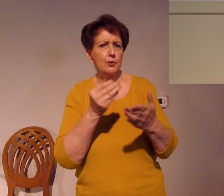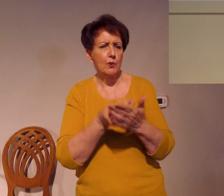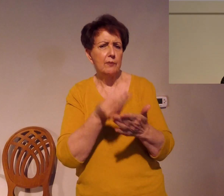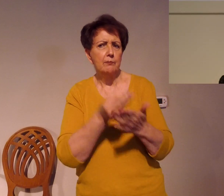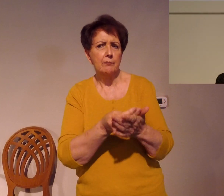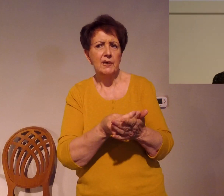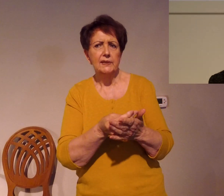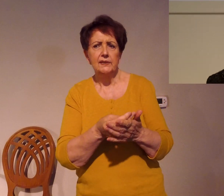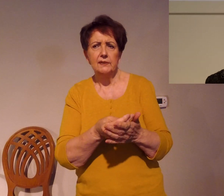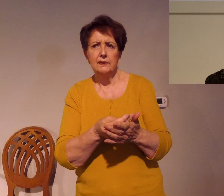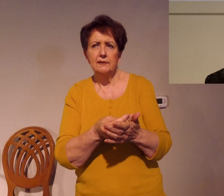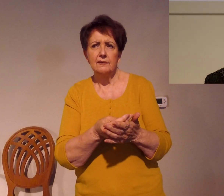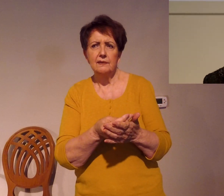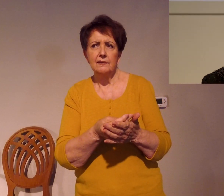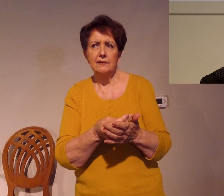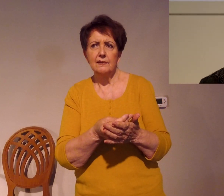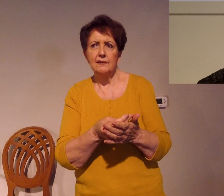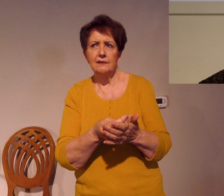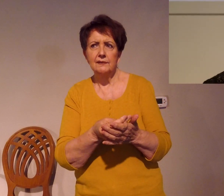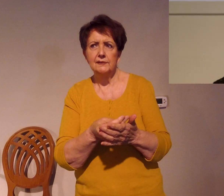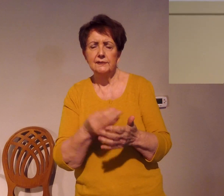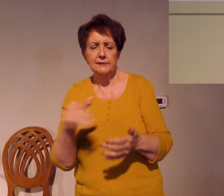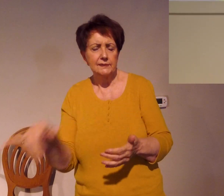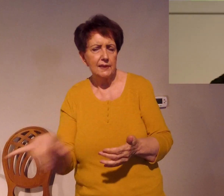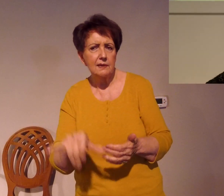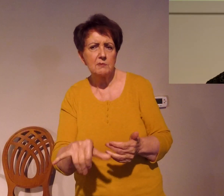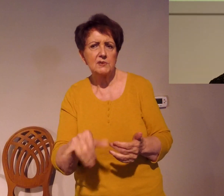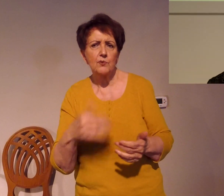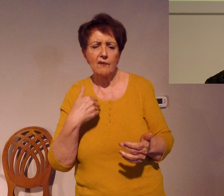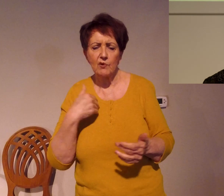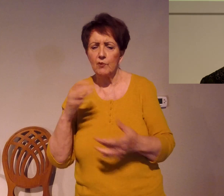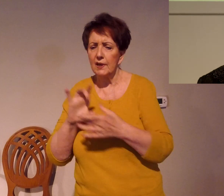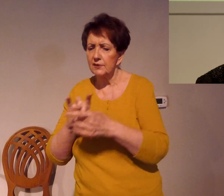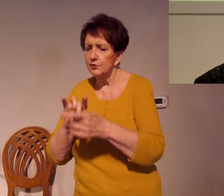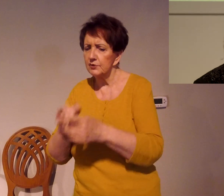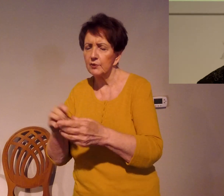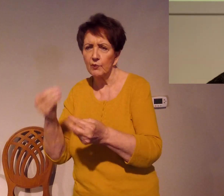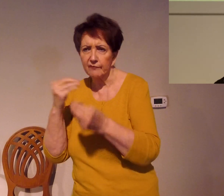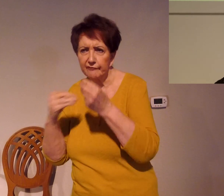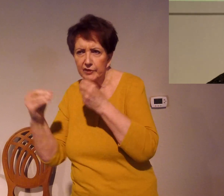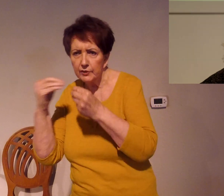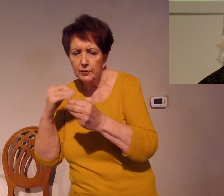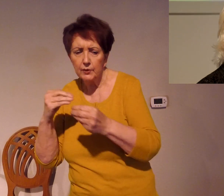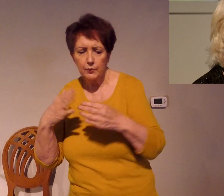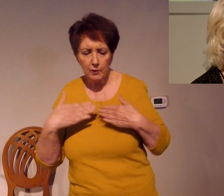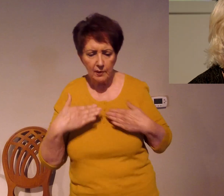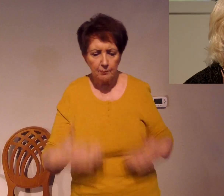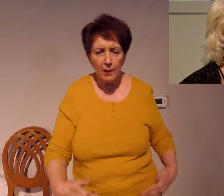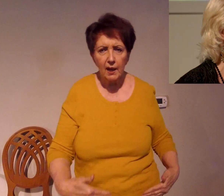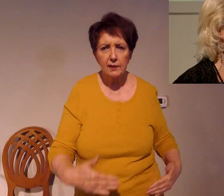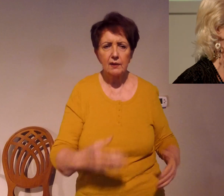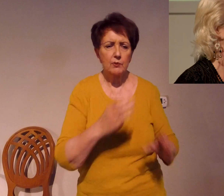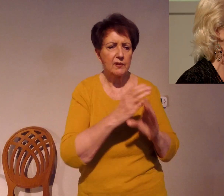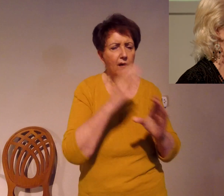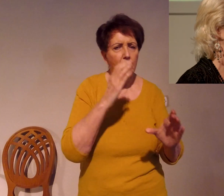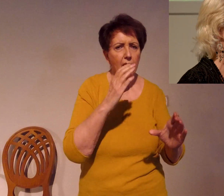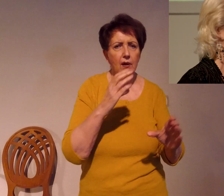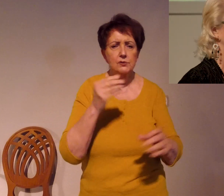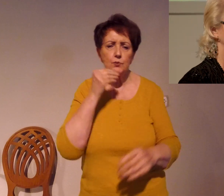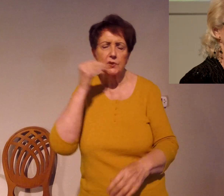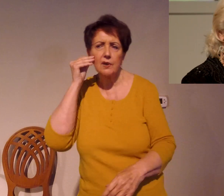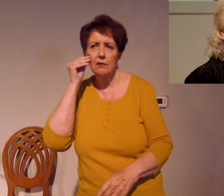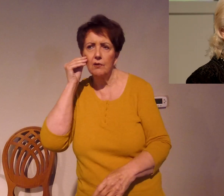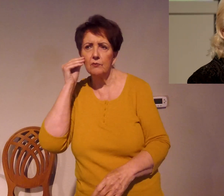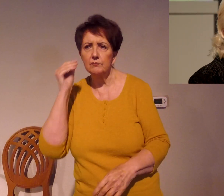normal and sane as we have a relationship with food, with our bodies, with our cars, with our